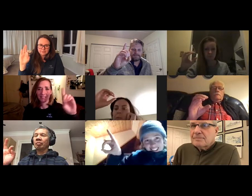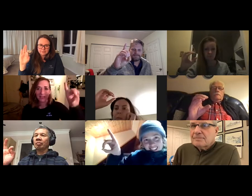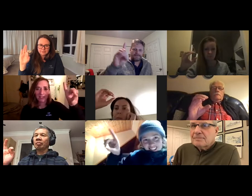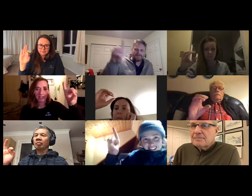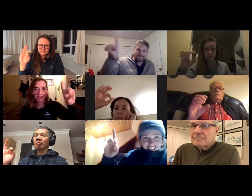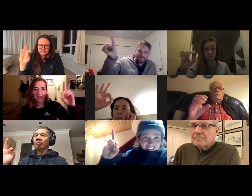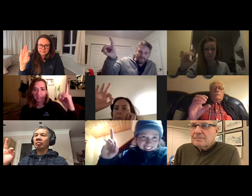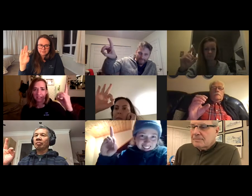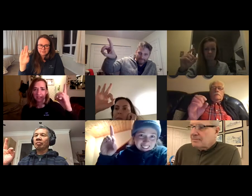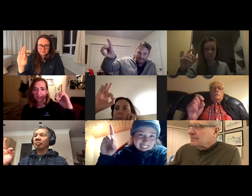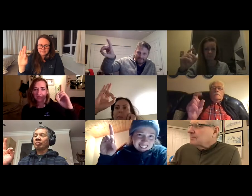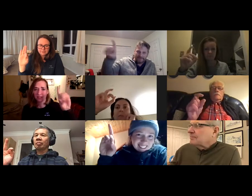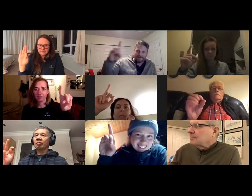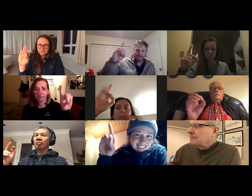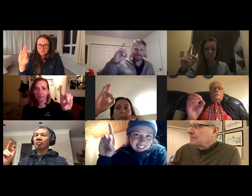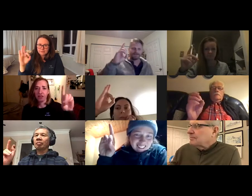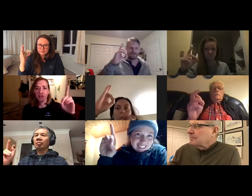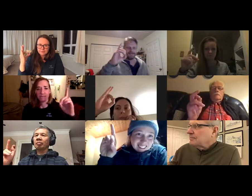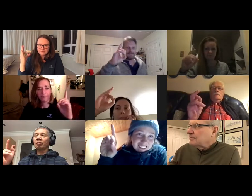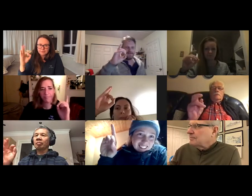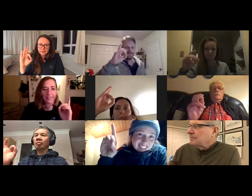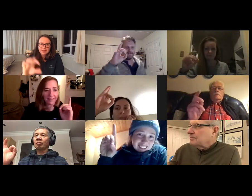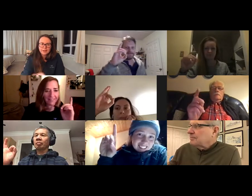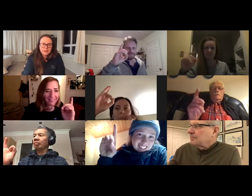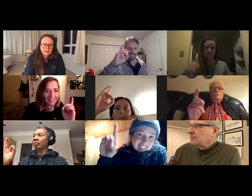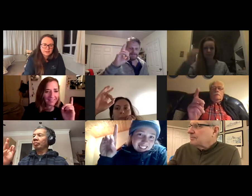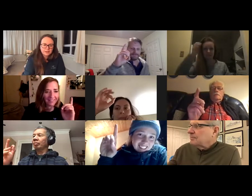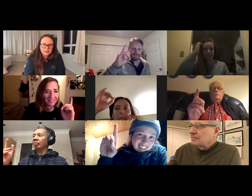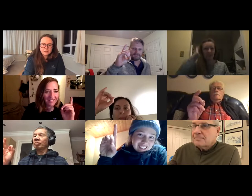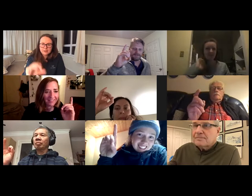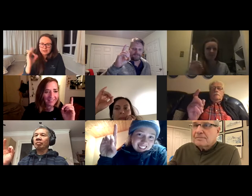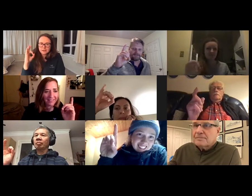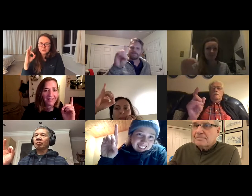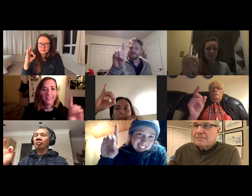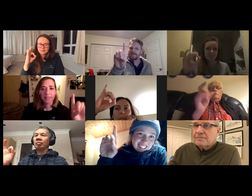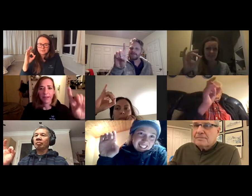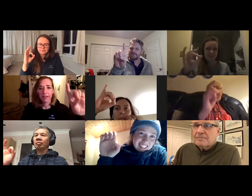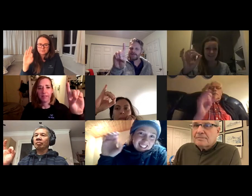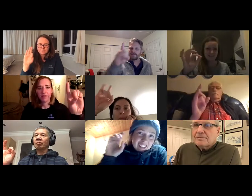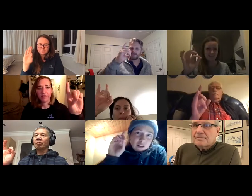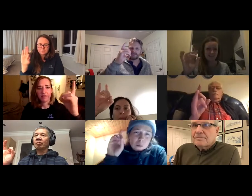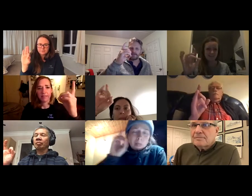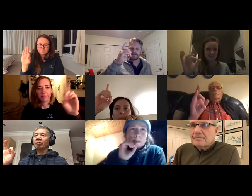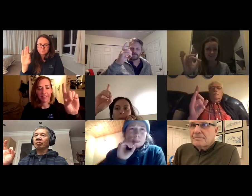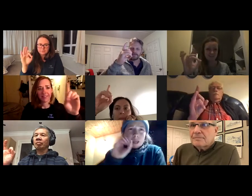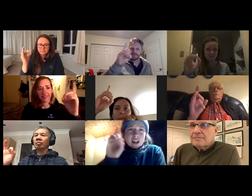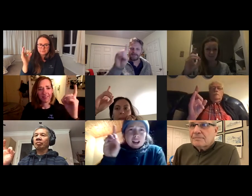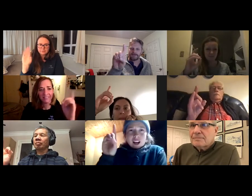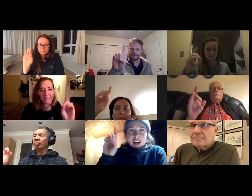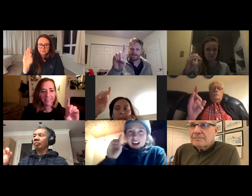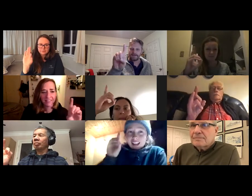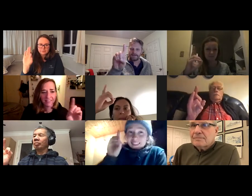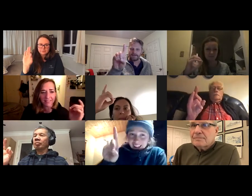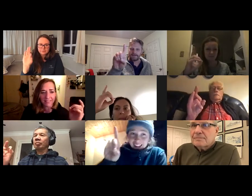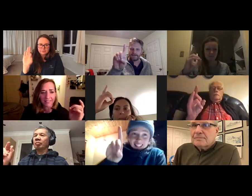like a D, I guess. I agree. Totally looks like a D. Although when you do it this way, it looks a little different. Okay. Do you do it this way or this sideways, or does it